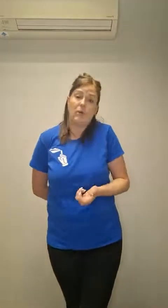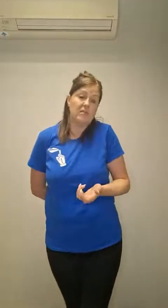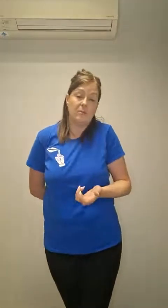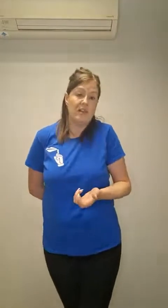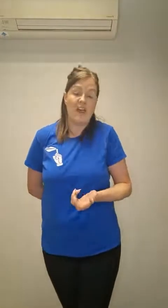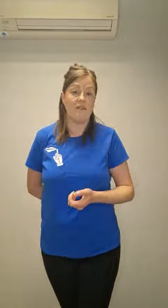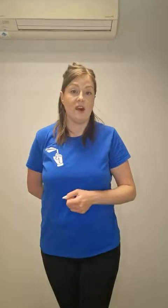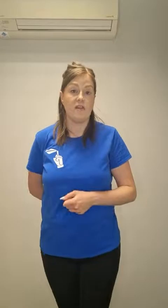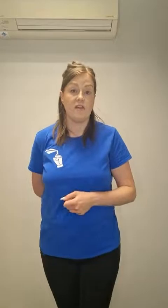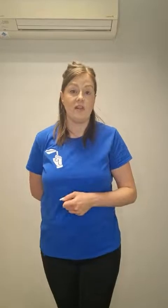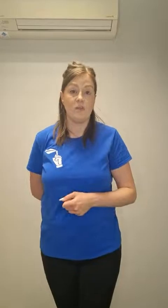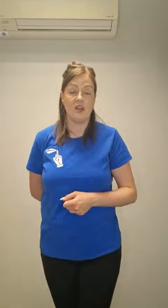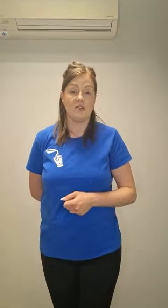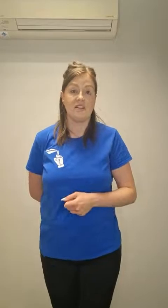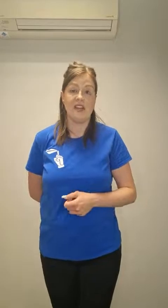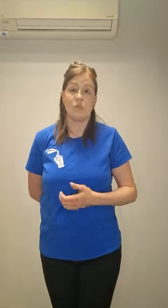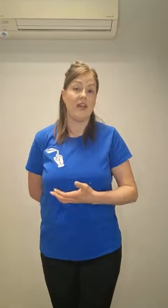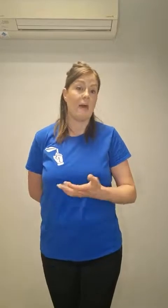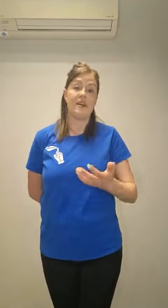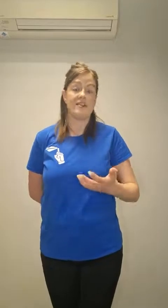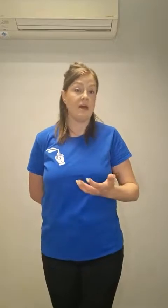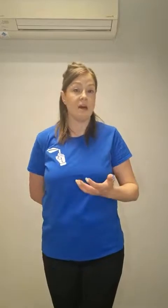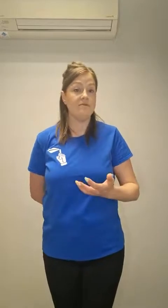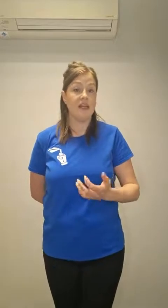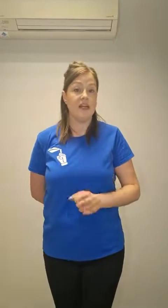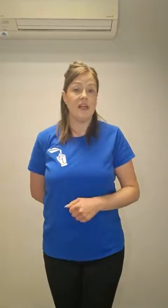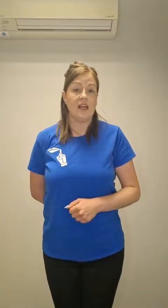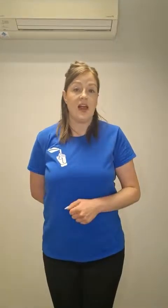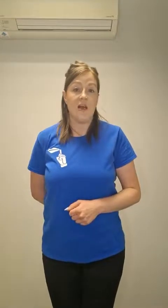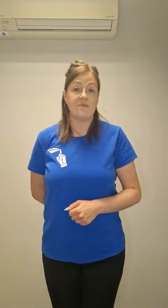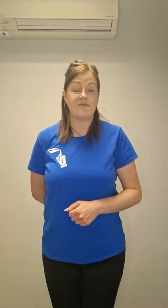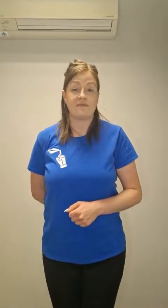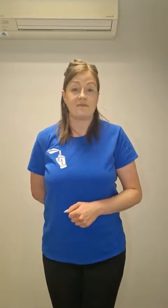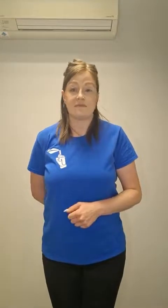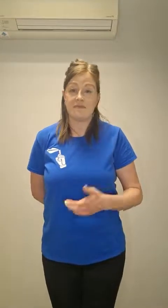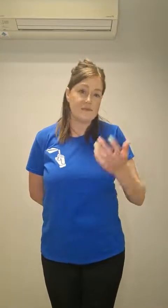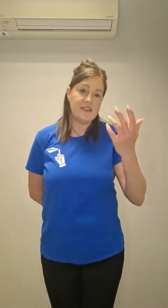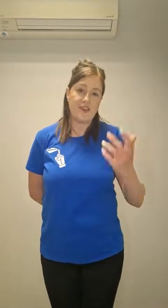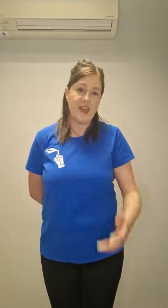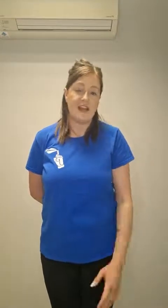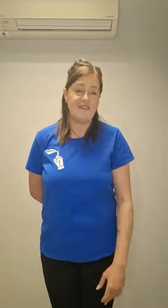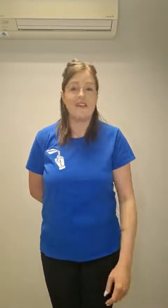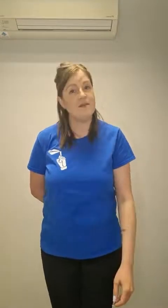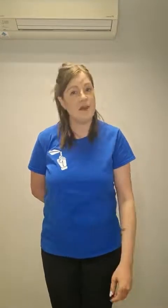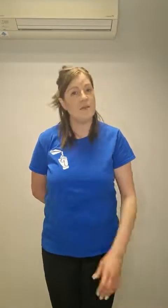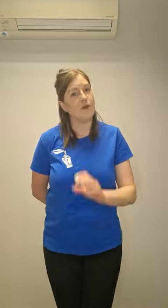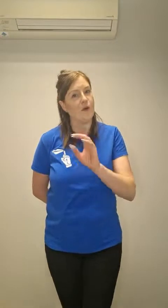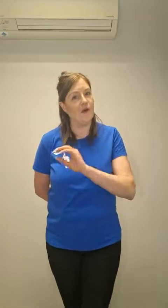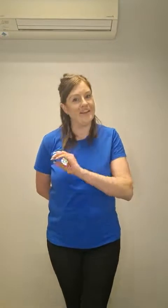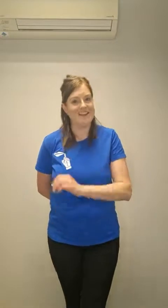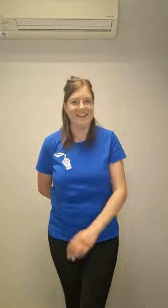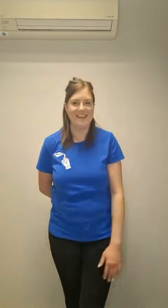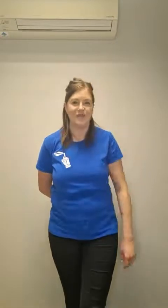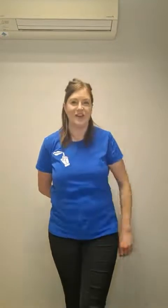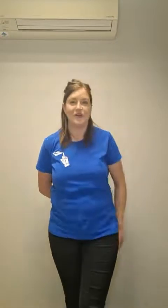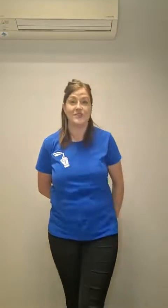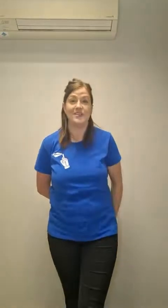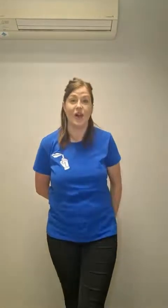possibly there enough that they would understand without any sign. So yeah, very similar, but not quite. We are called Signalong.